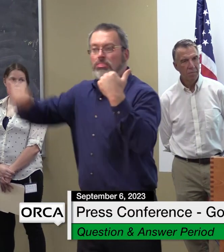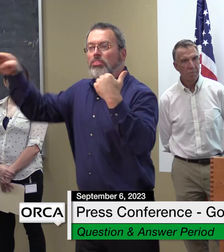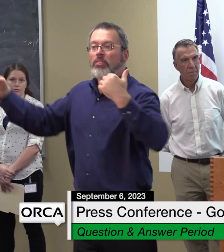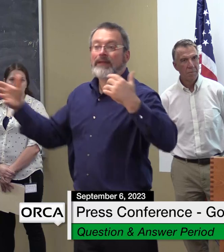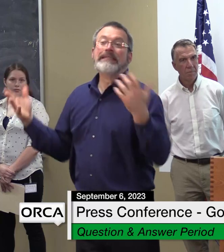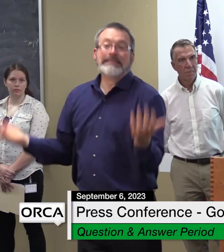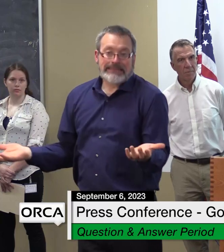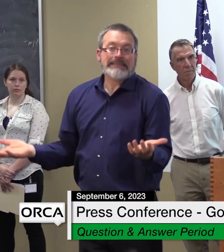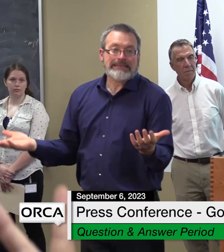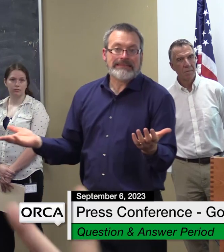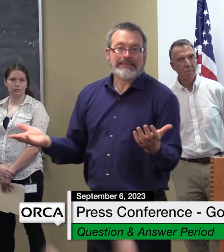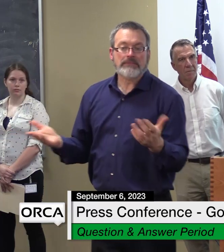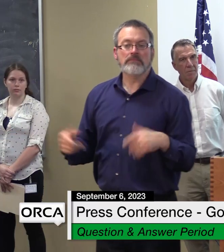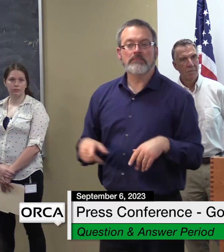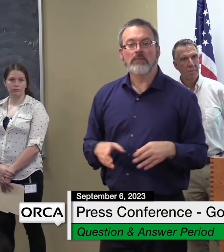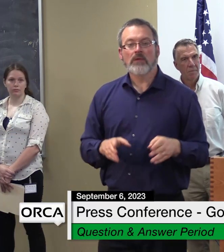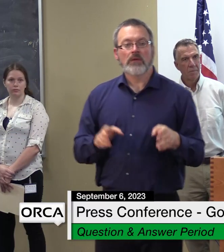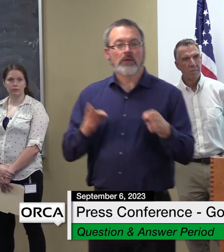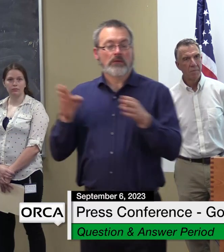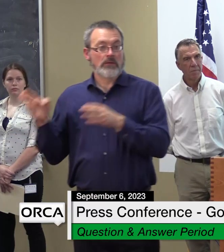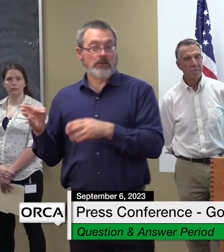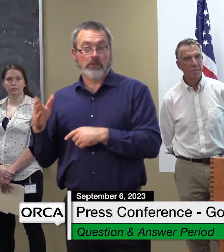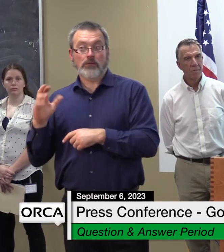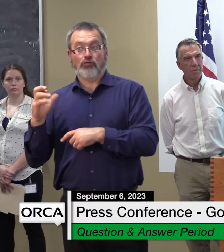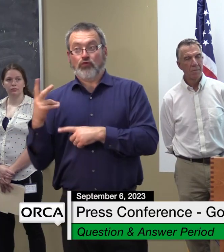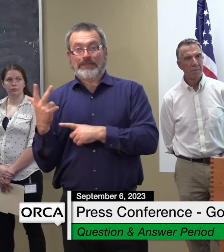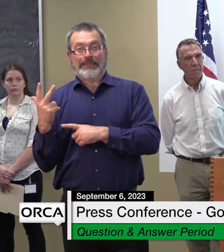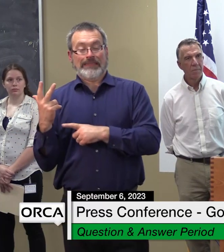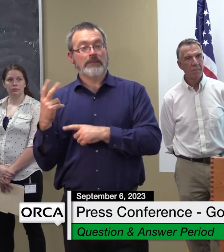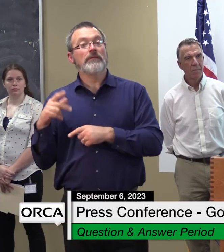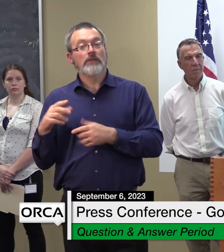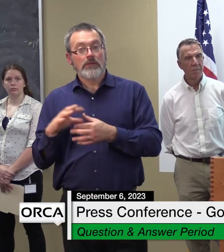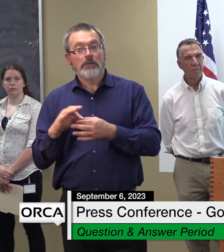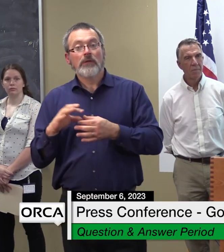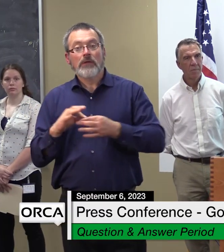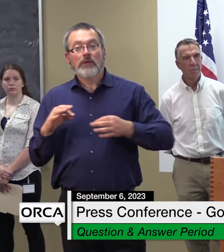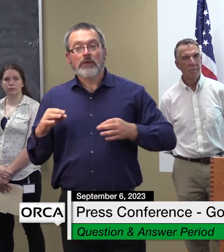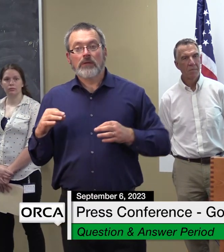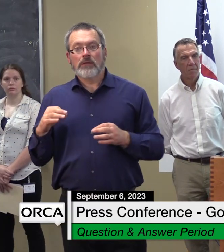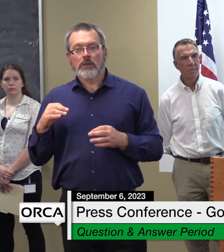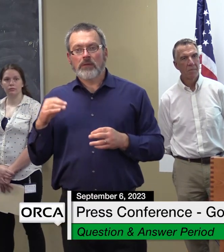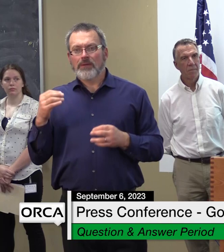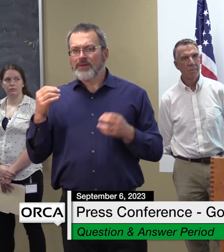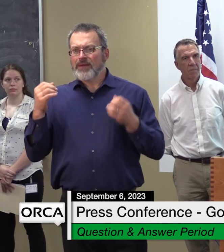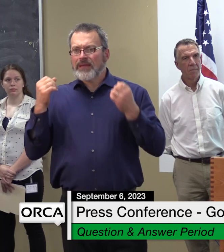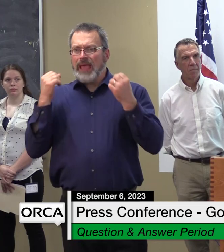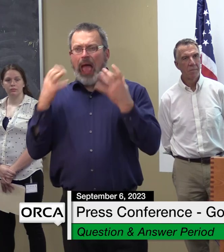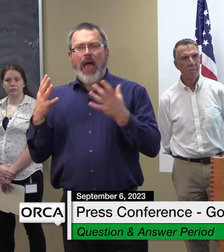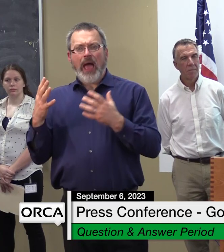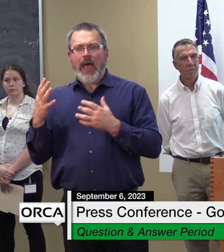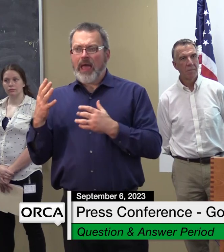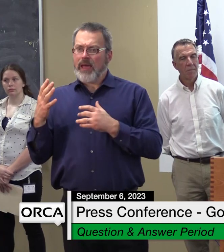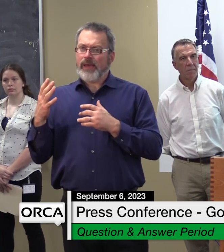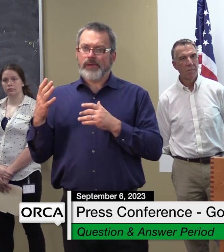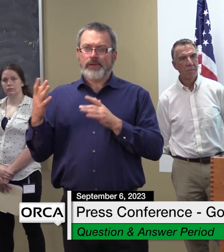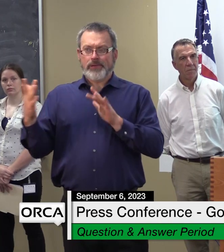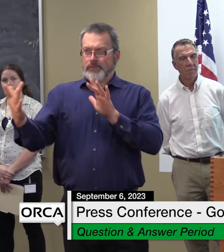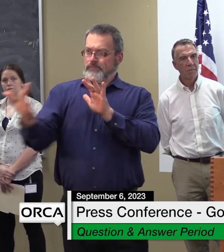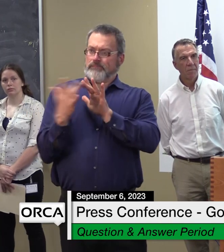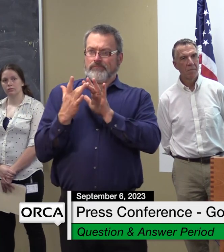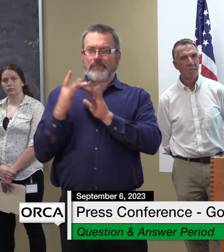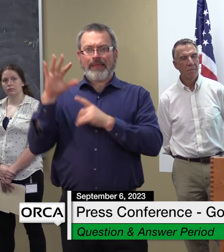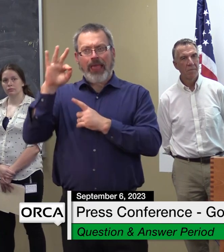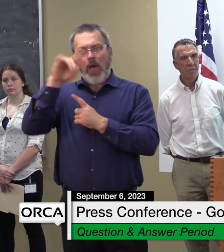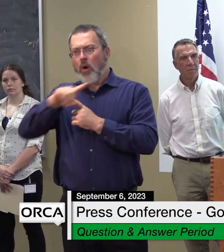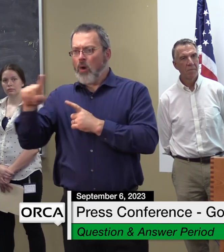Do we have any data on how many people are calling into 988, maybe daily or weekly, and where